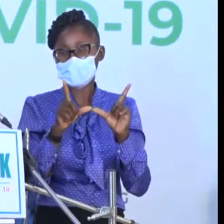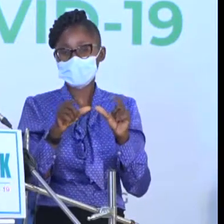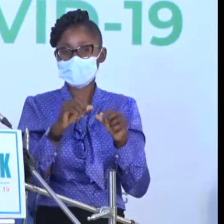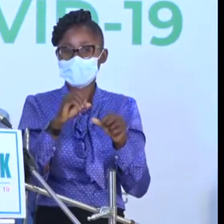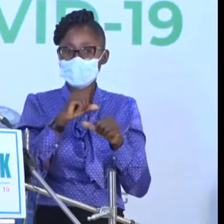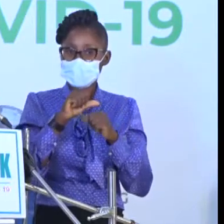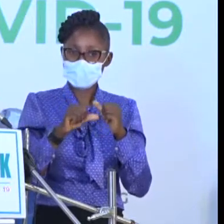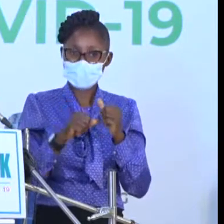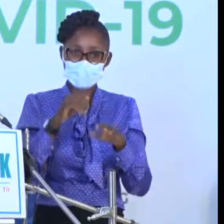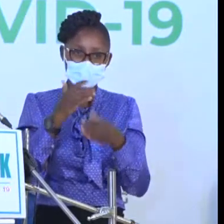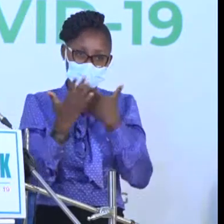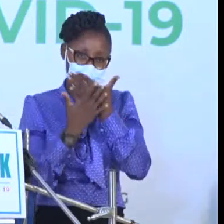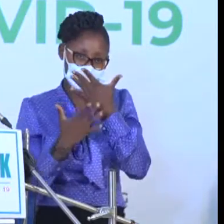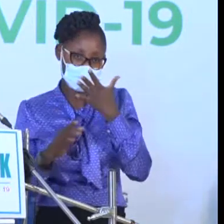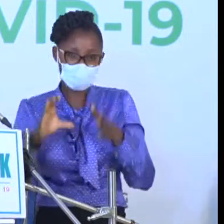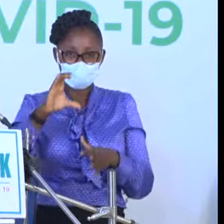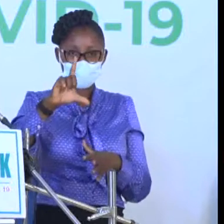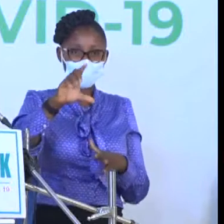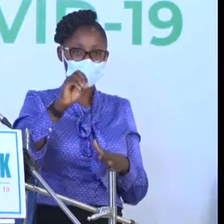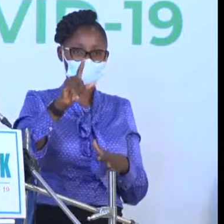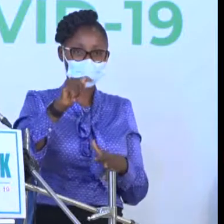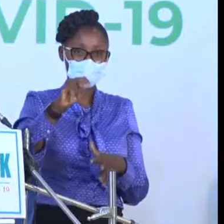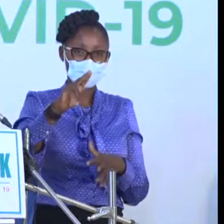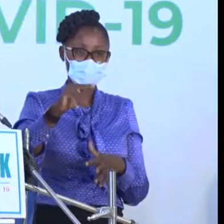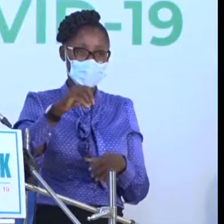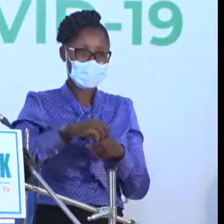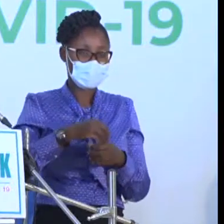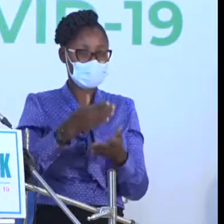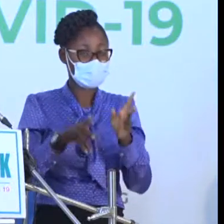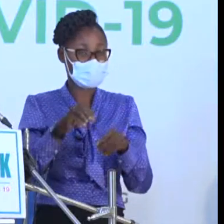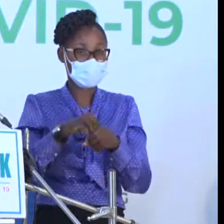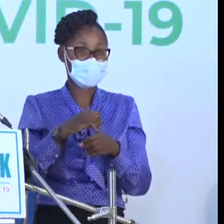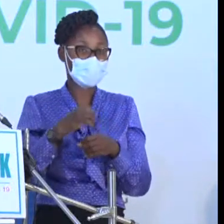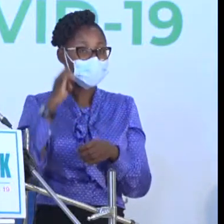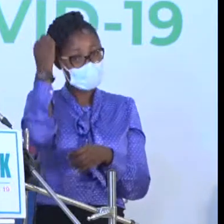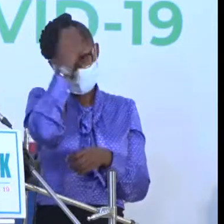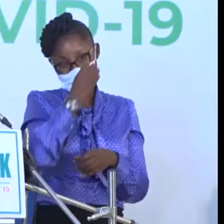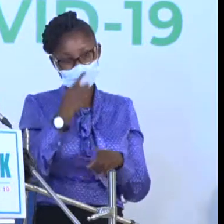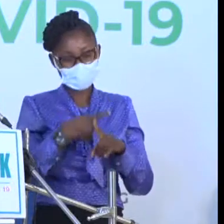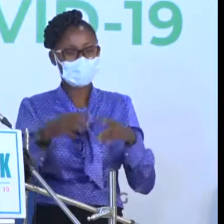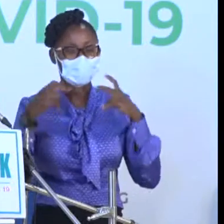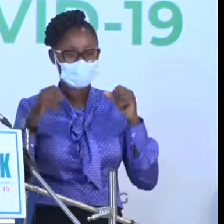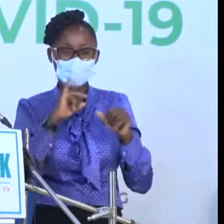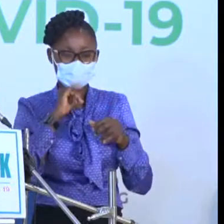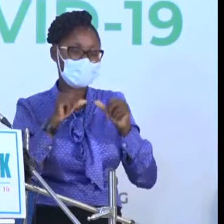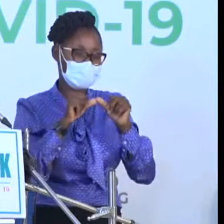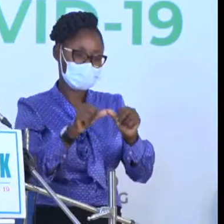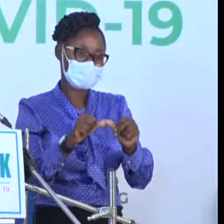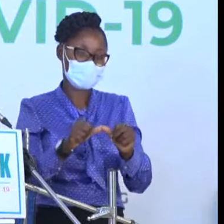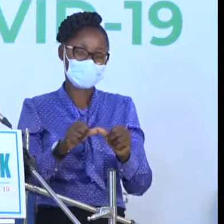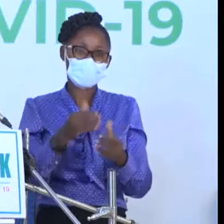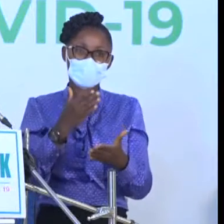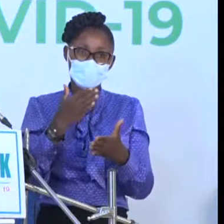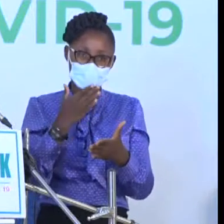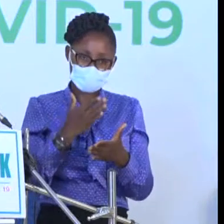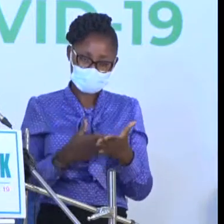clotting in individuals in Europe. Now, those investigations are still ongoing, right? Certain EMA has